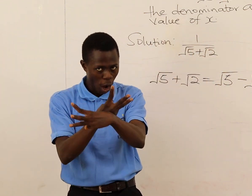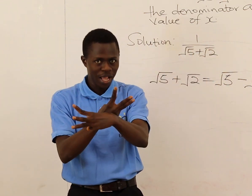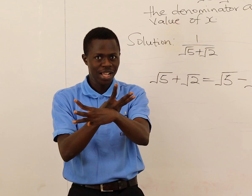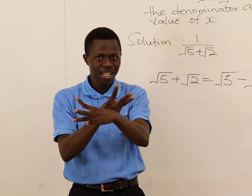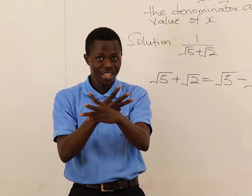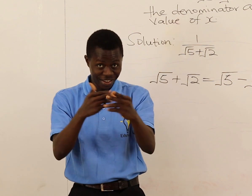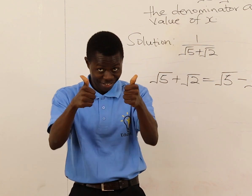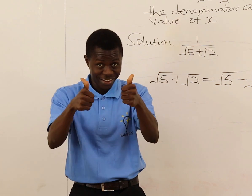denominator.